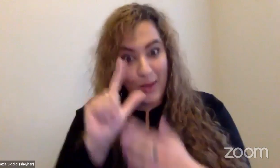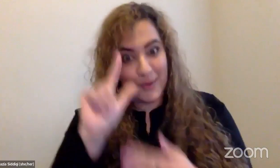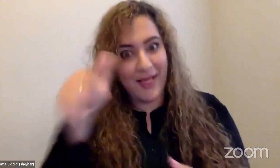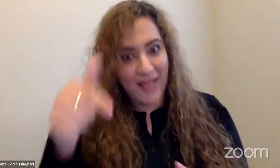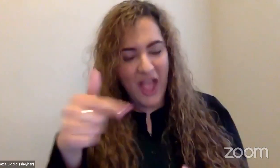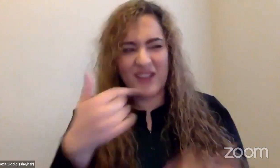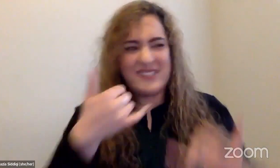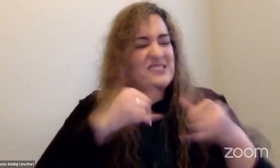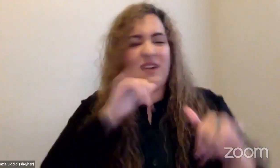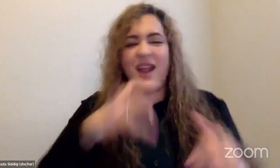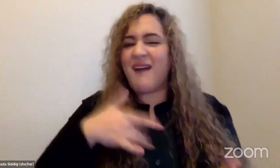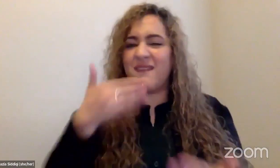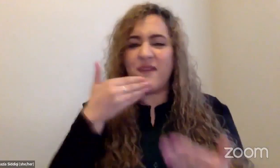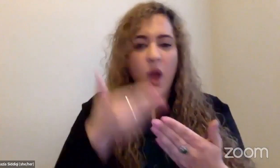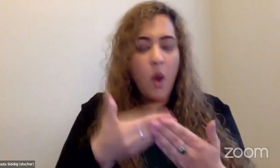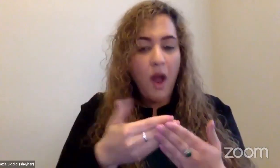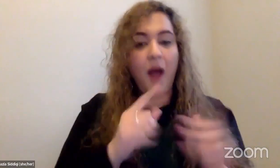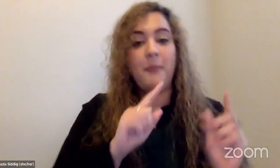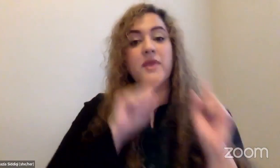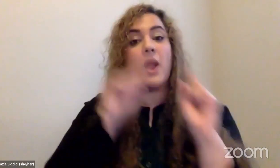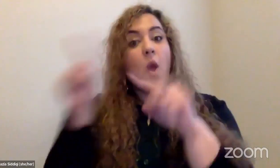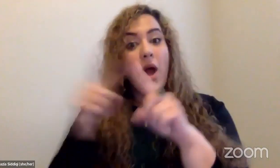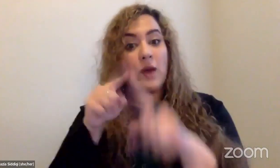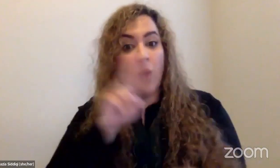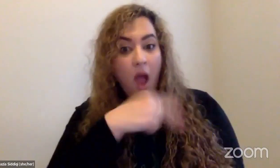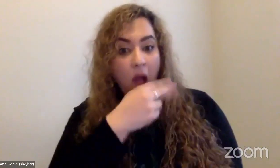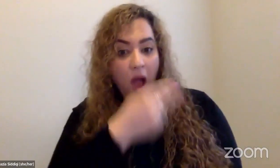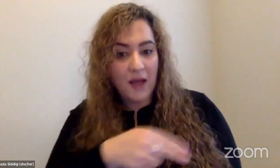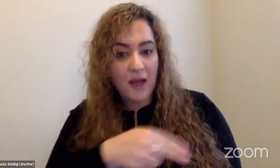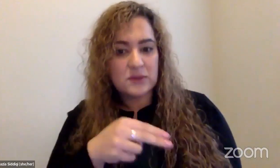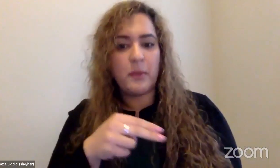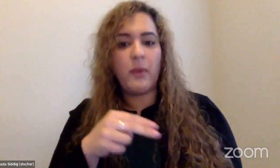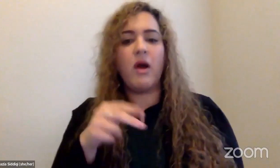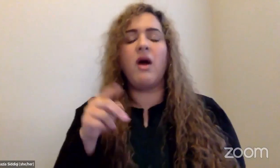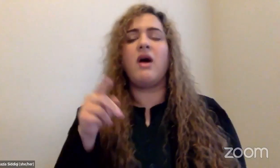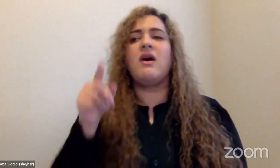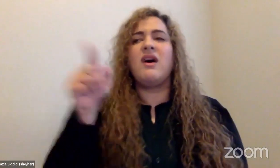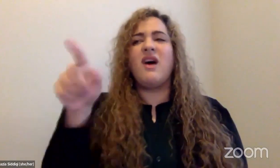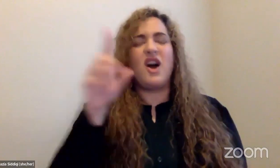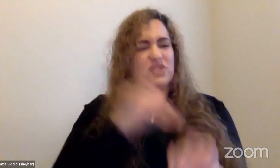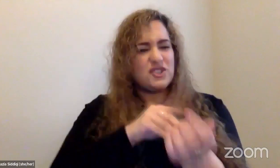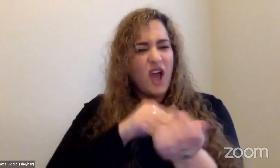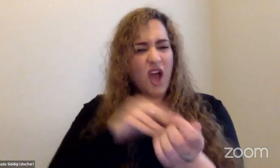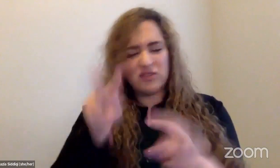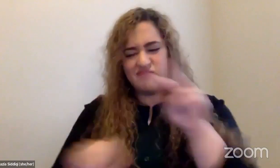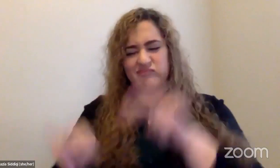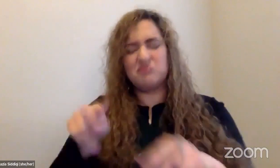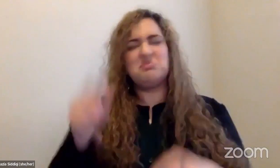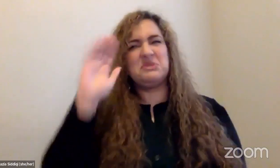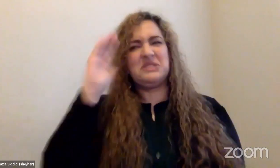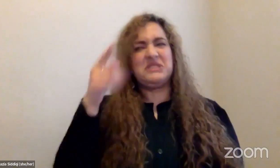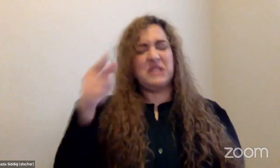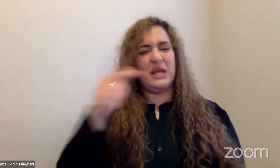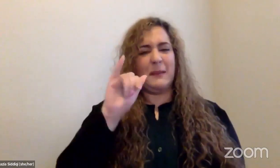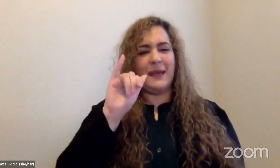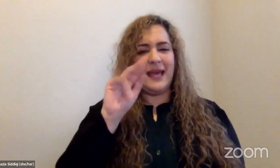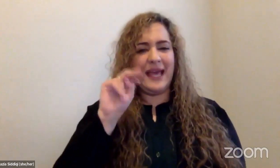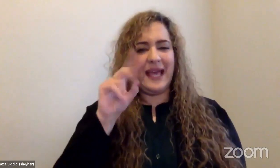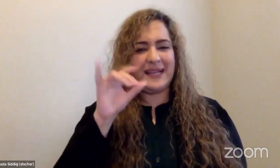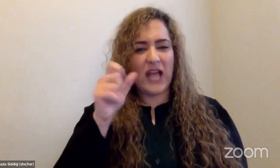And then a couple of hours later, he was still not feeling well. So we went to the hospital. And the doctors kind of looked him over